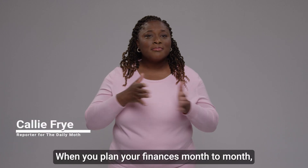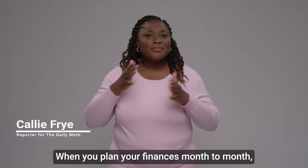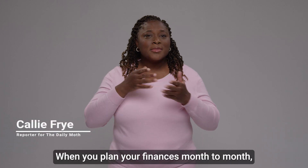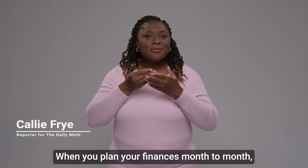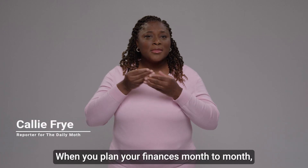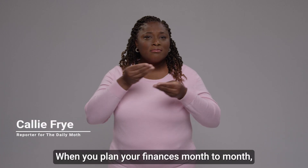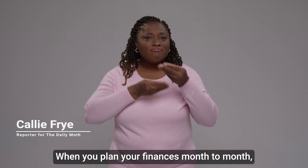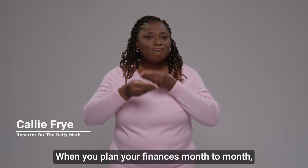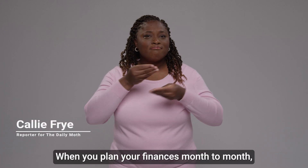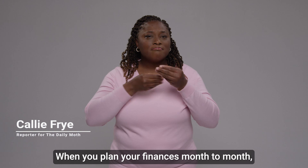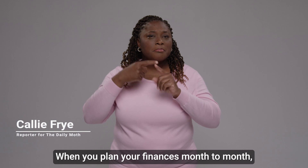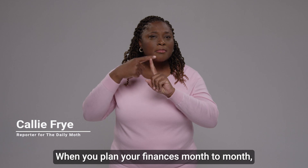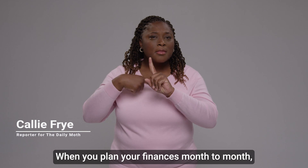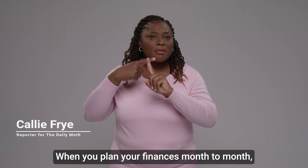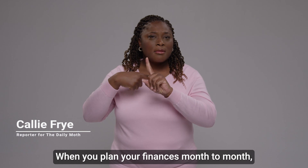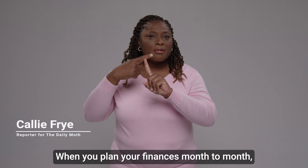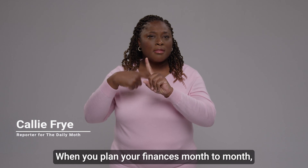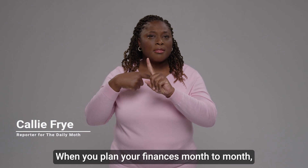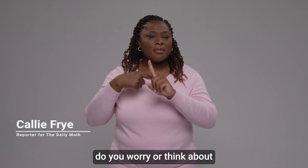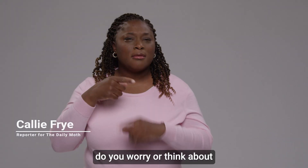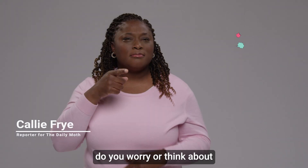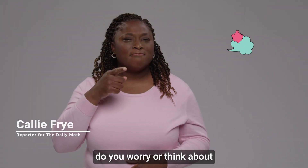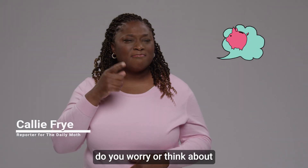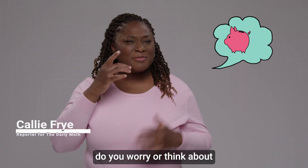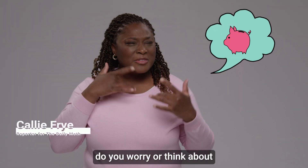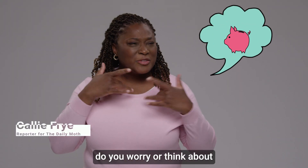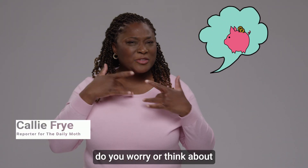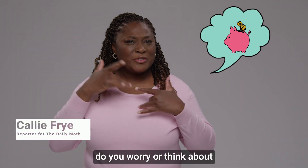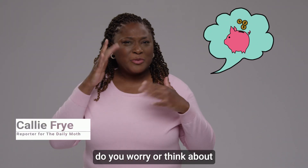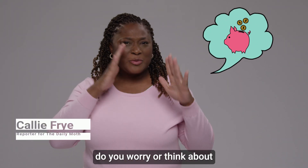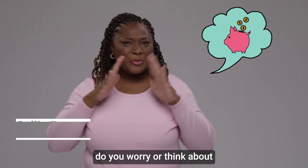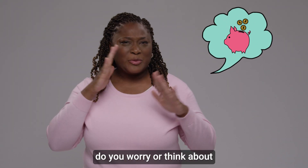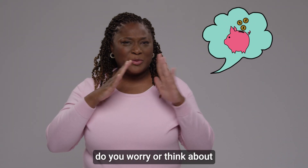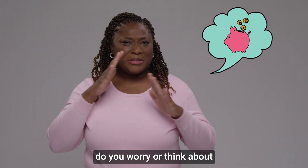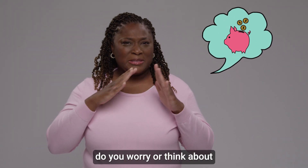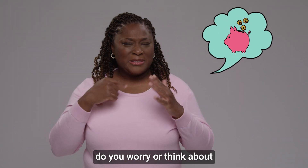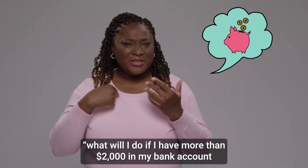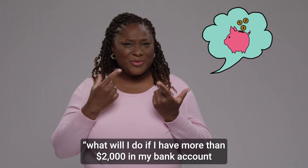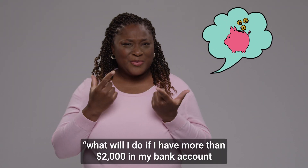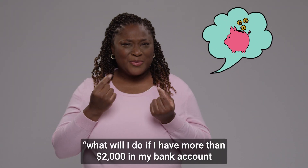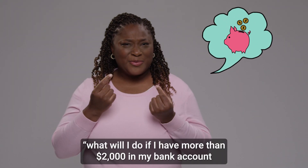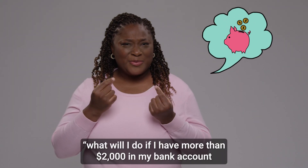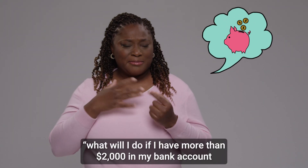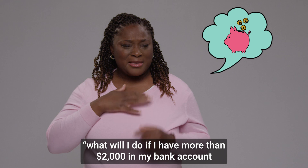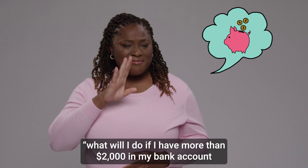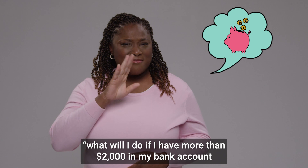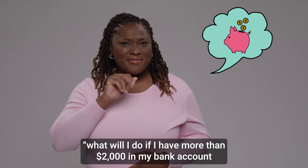When you plan your finances month to month, do you worry or think about what will I do if I have more than $2,000